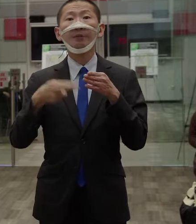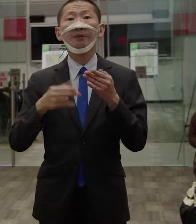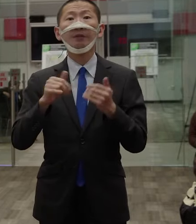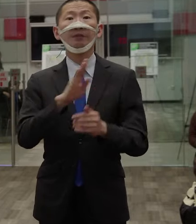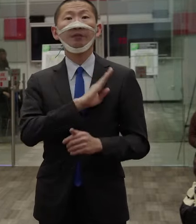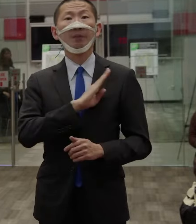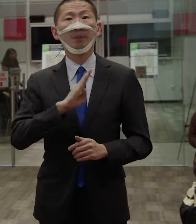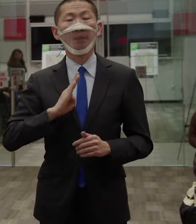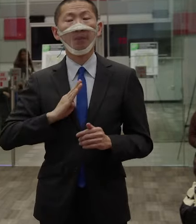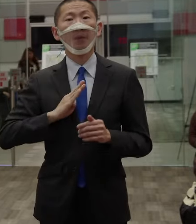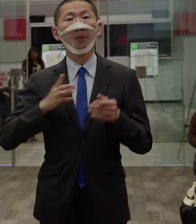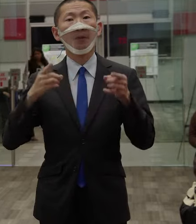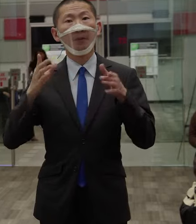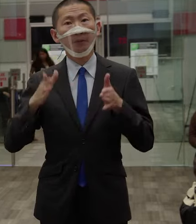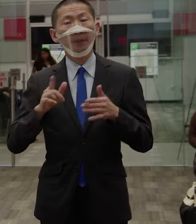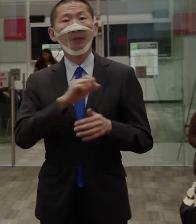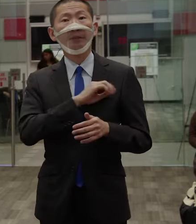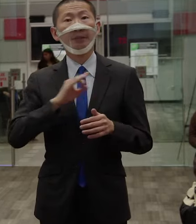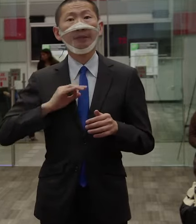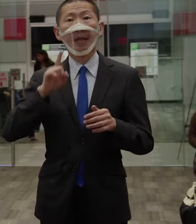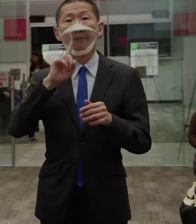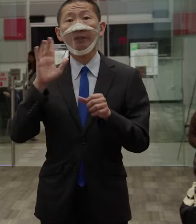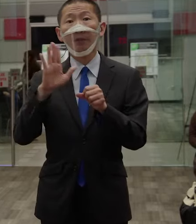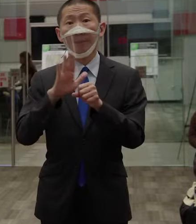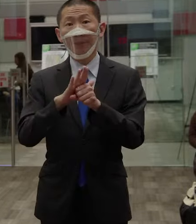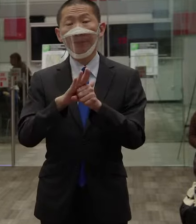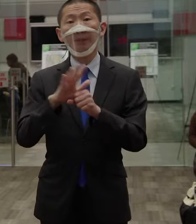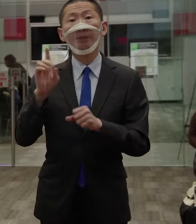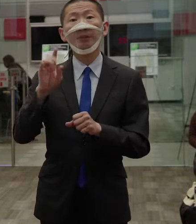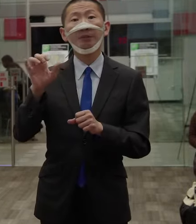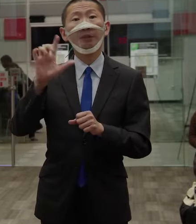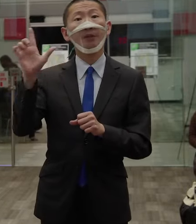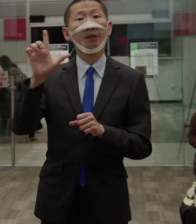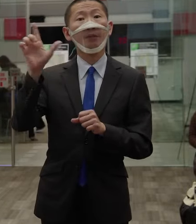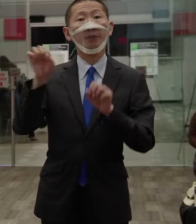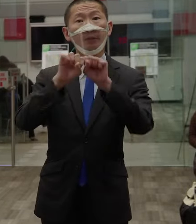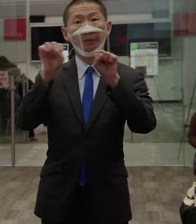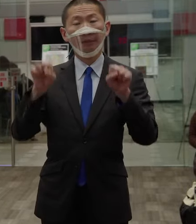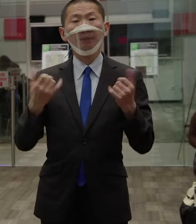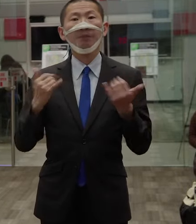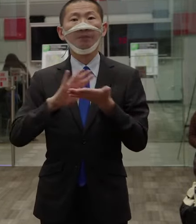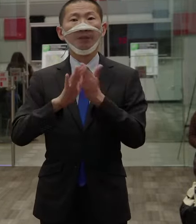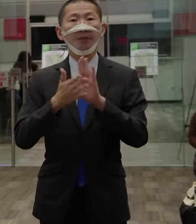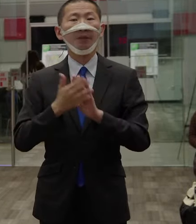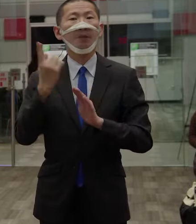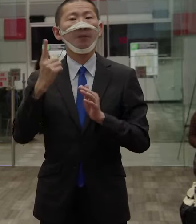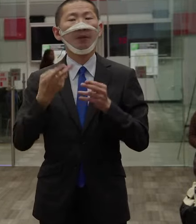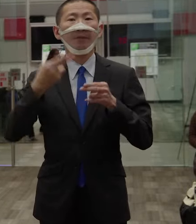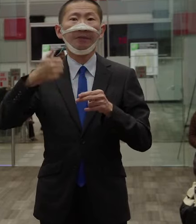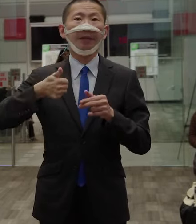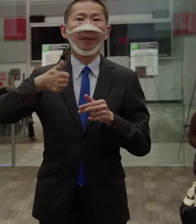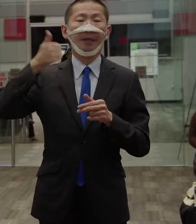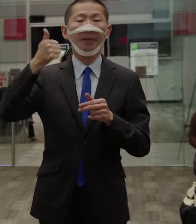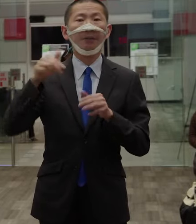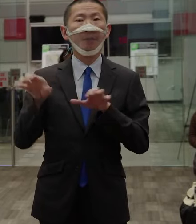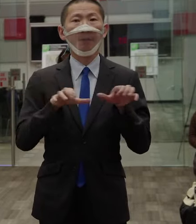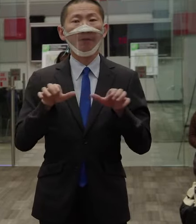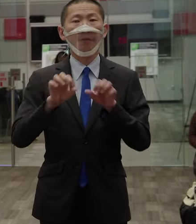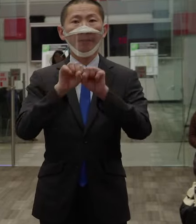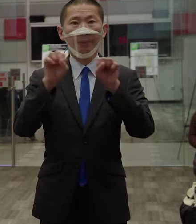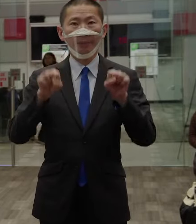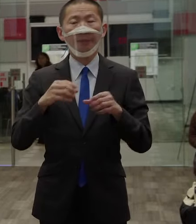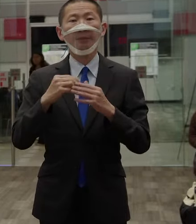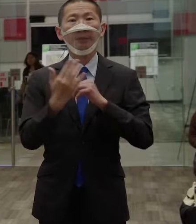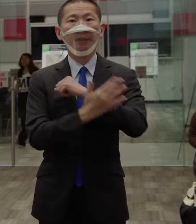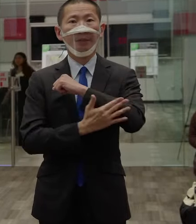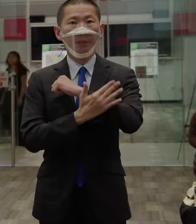the board, director, and staff's commitment, the DC library system has become one of the highest performing systems